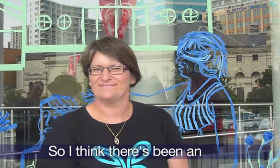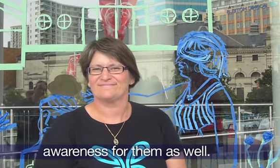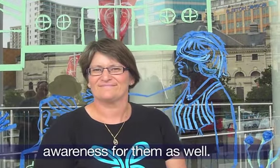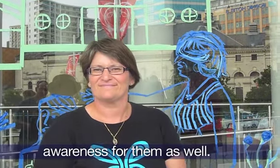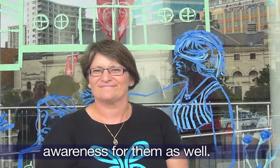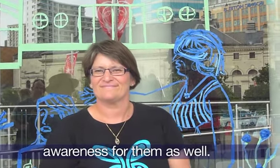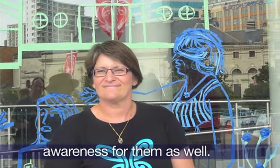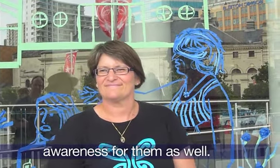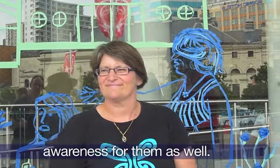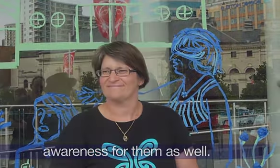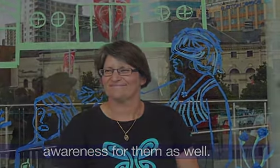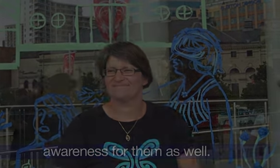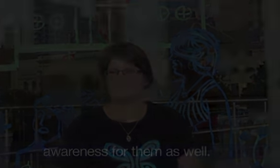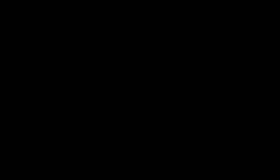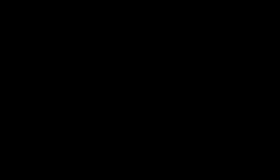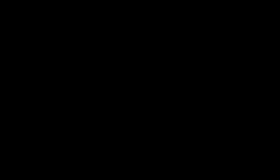them as well.